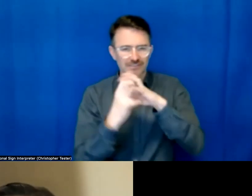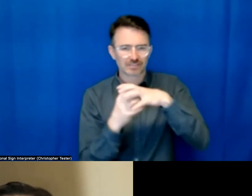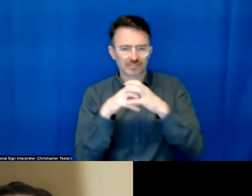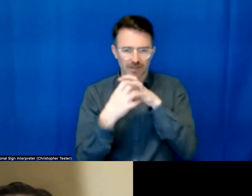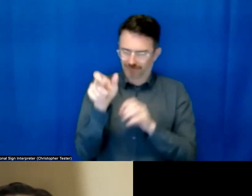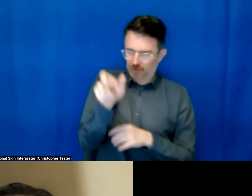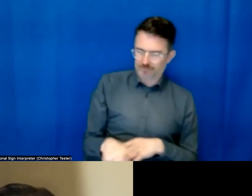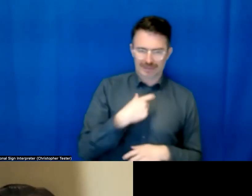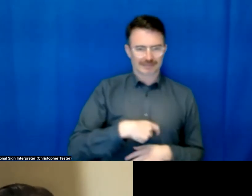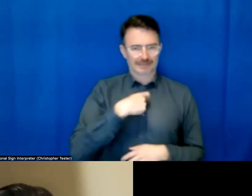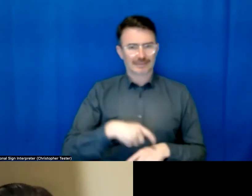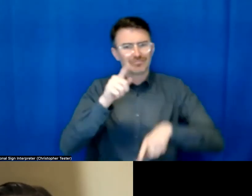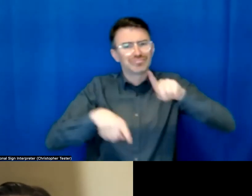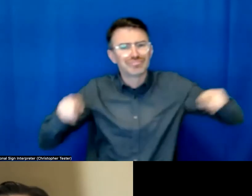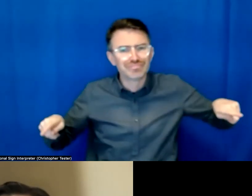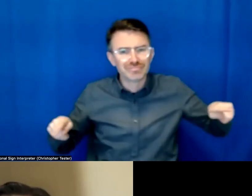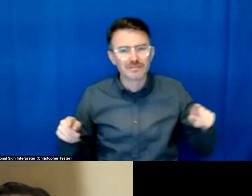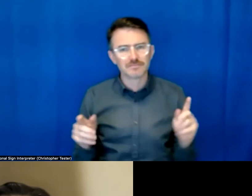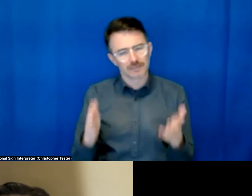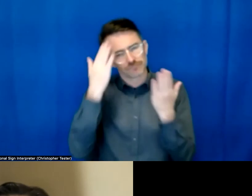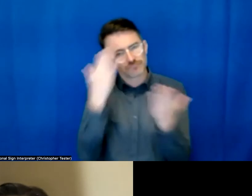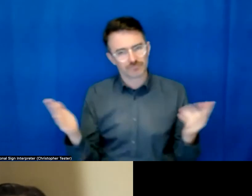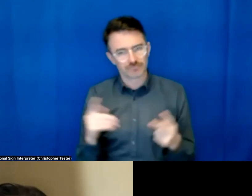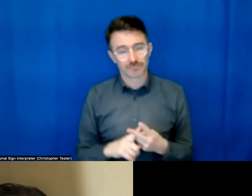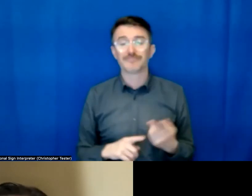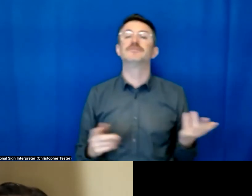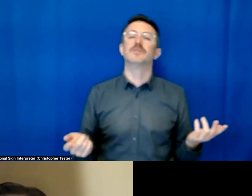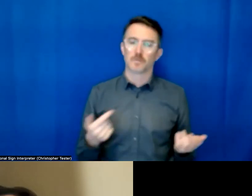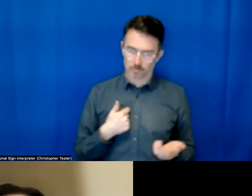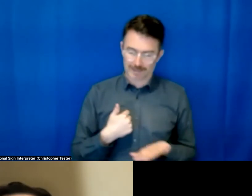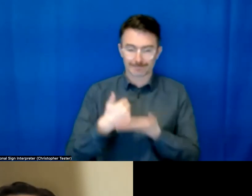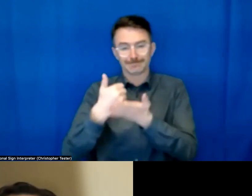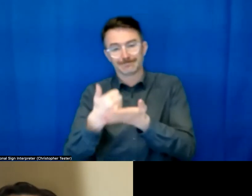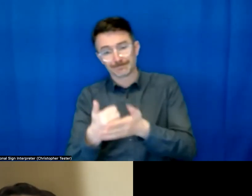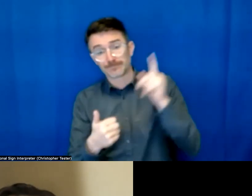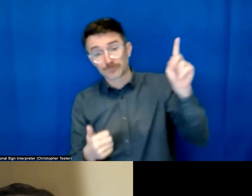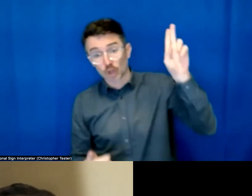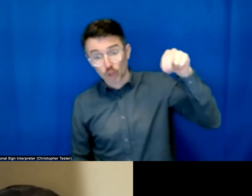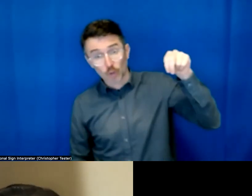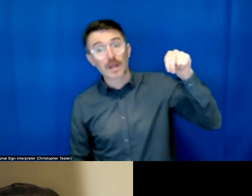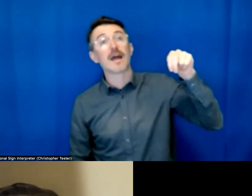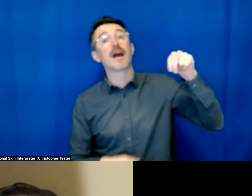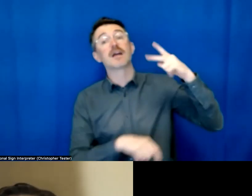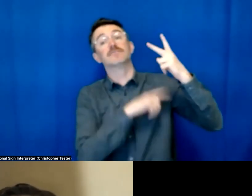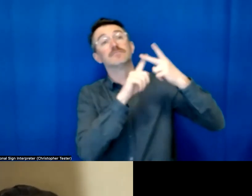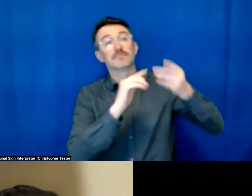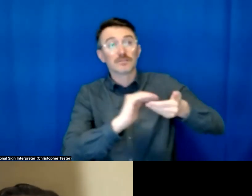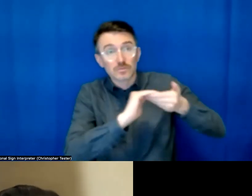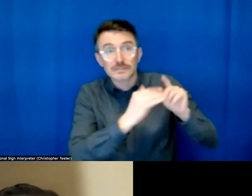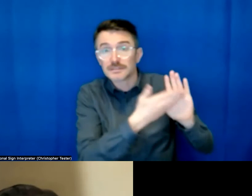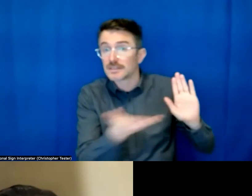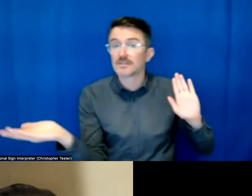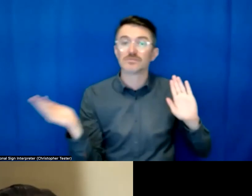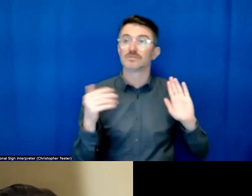UN agencies, the Organization of People with Disabilities, and other development partners also to include and